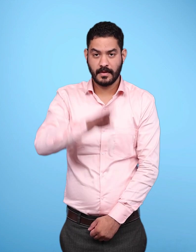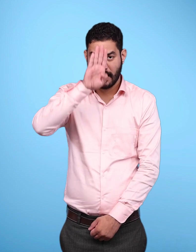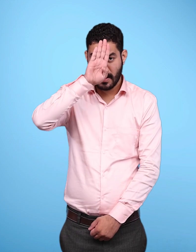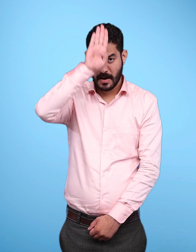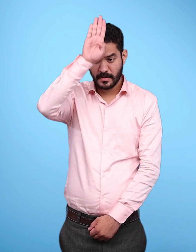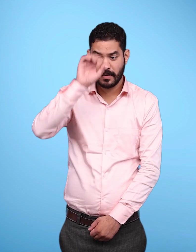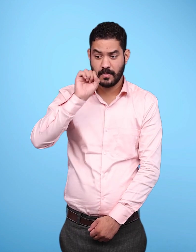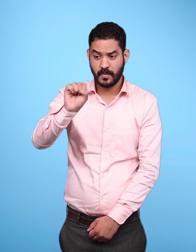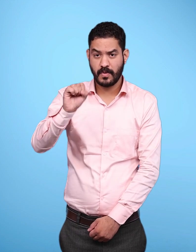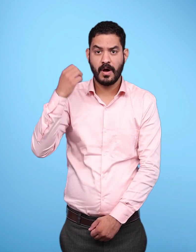The king's army.